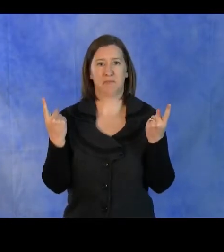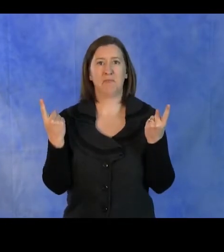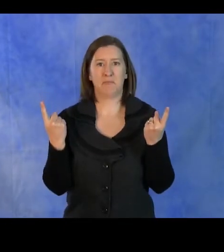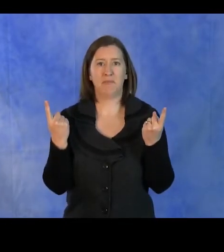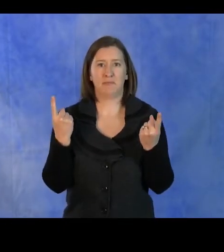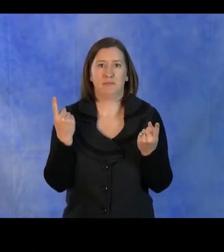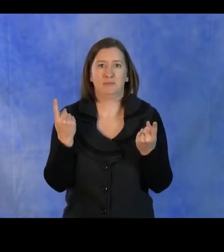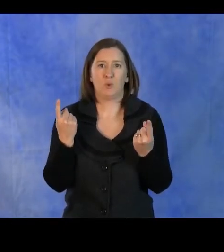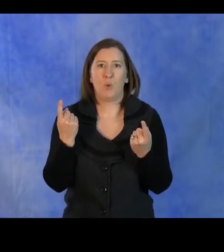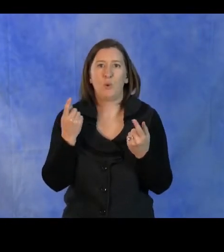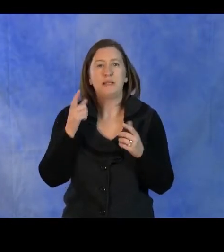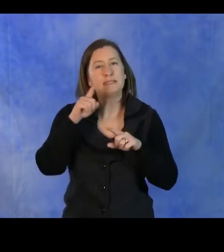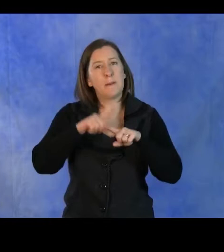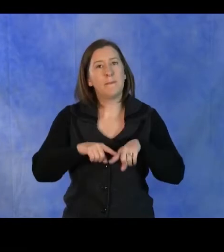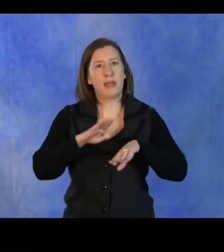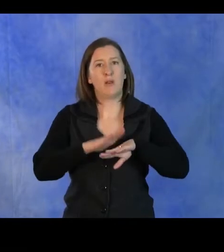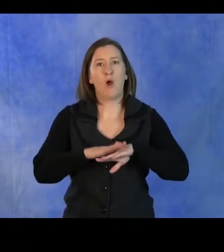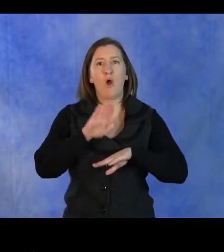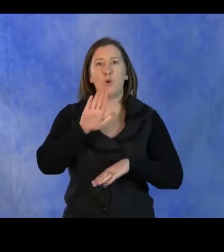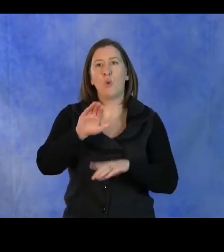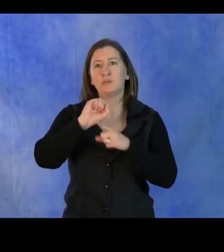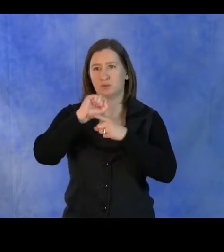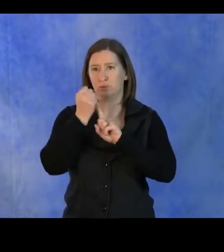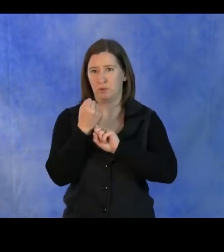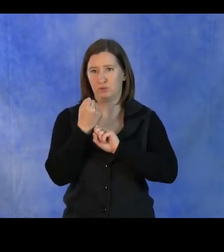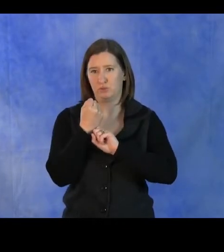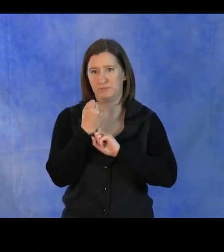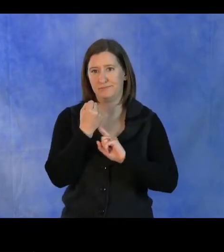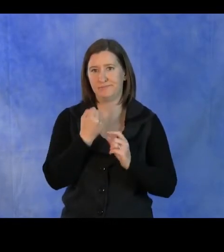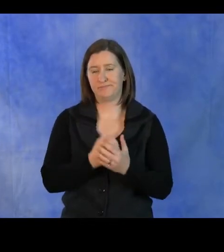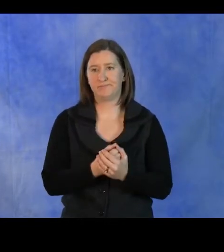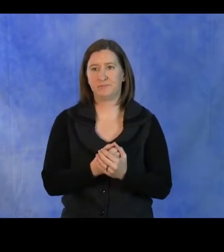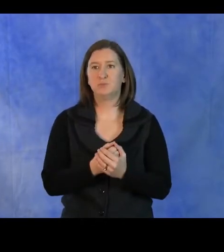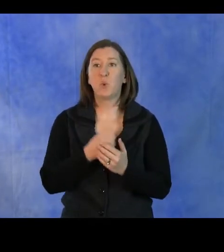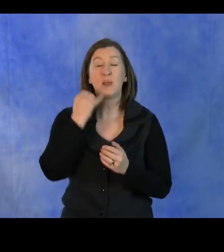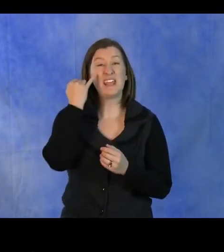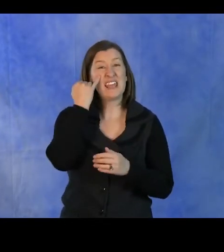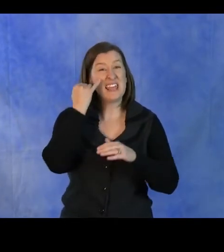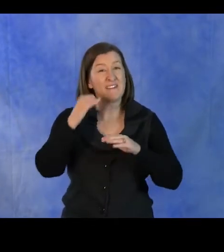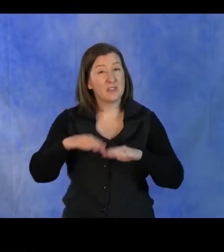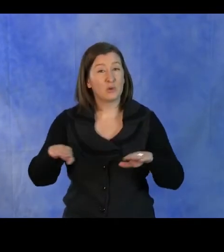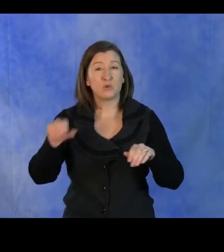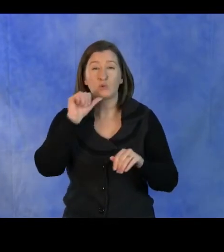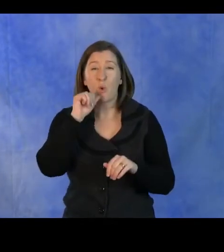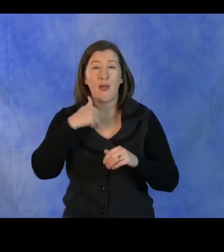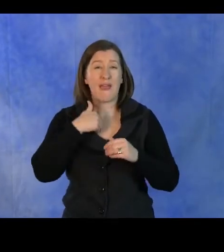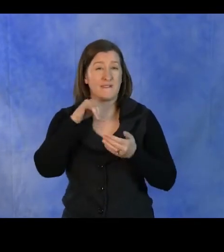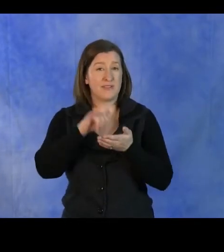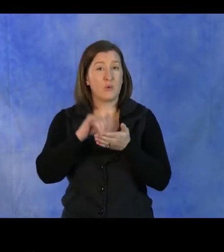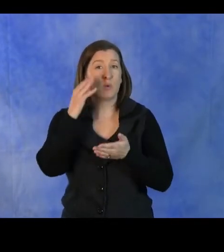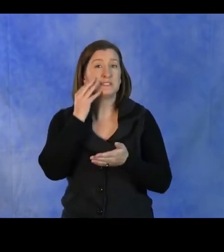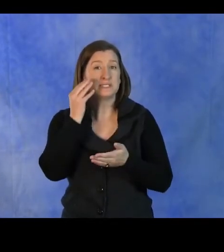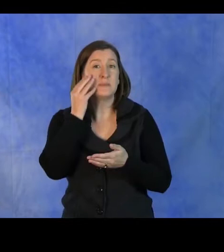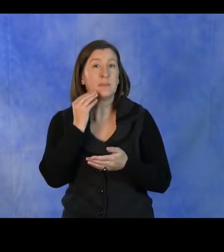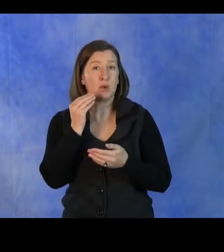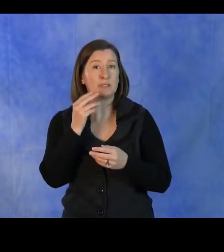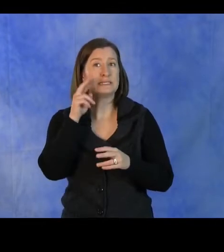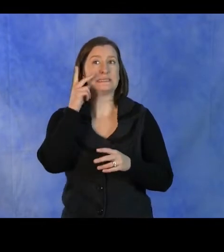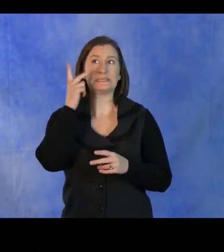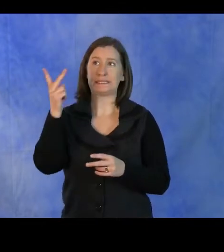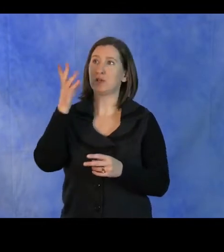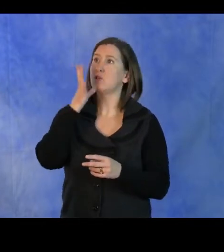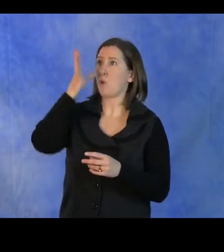have money to spend, then it would depend on your situation. If the